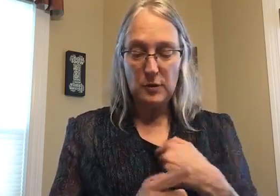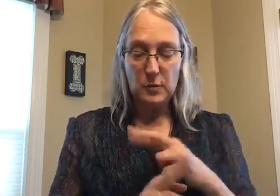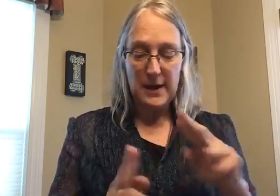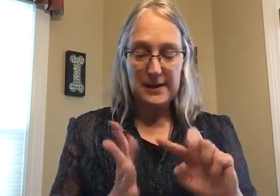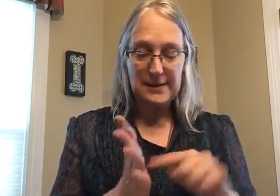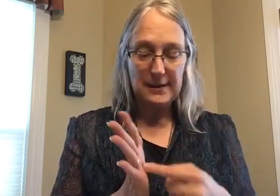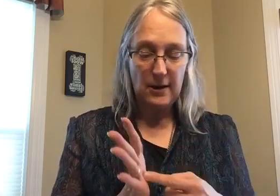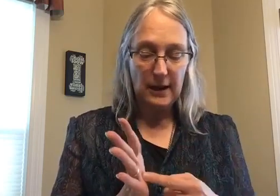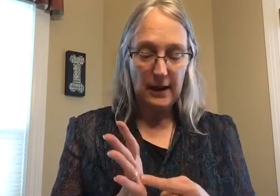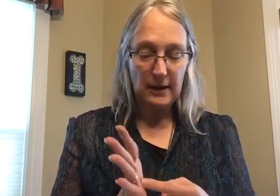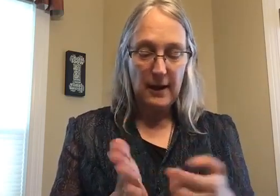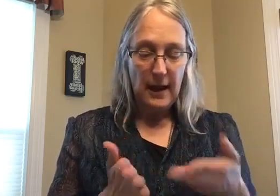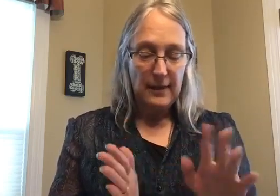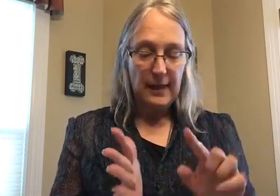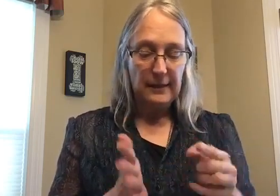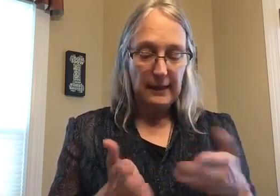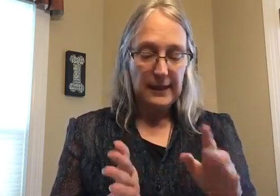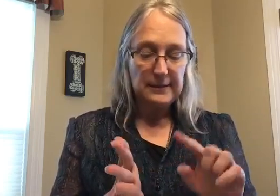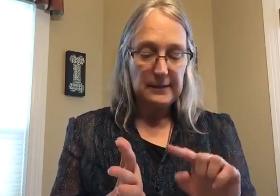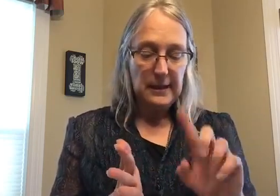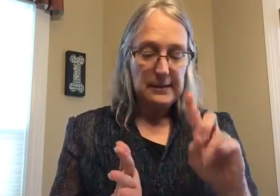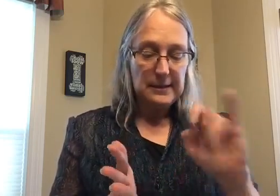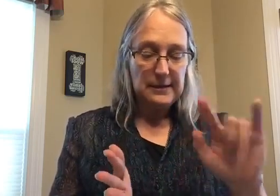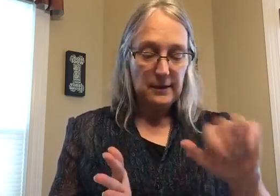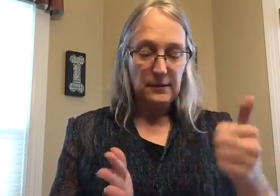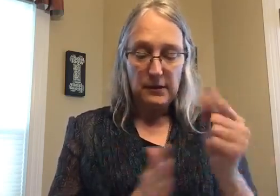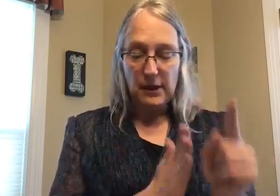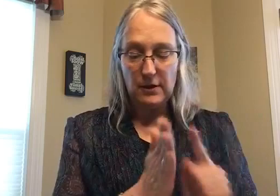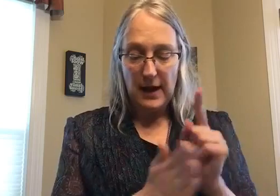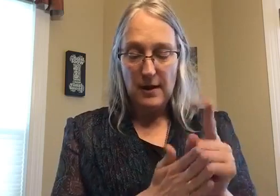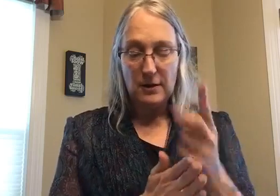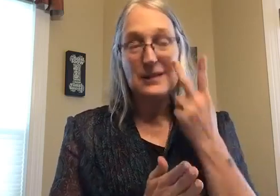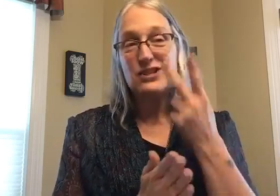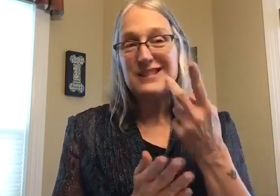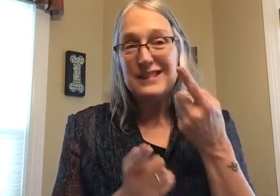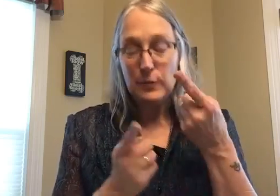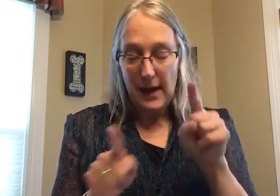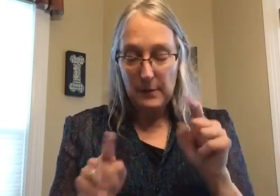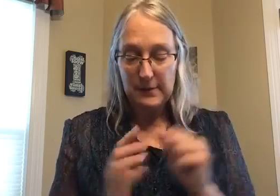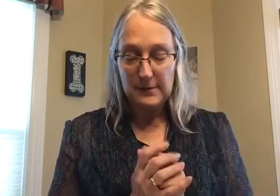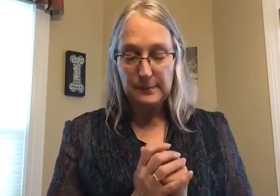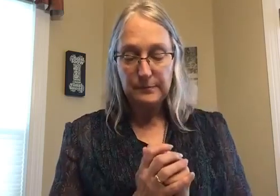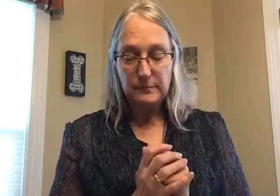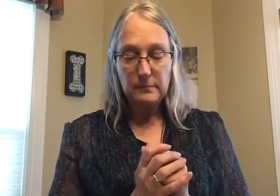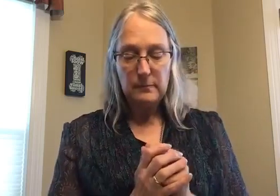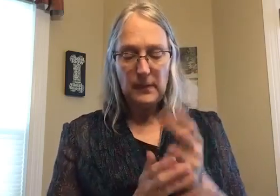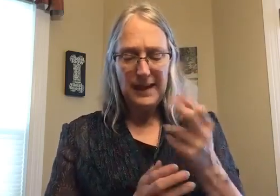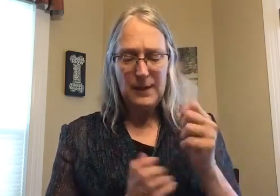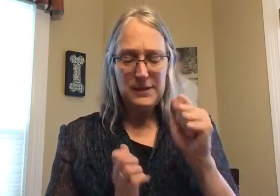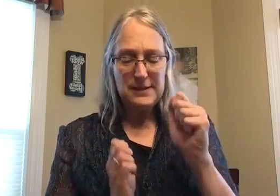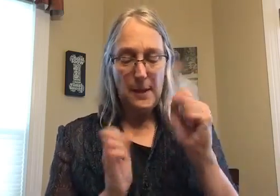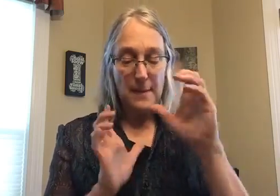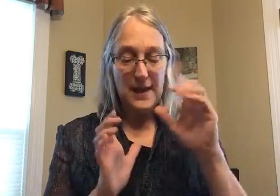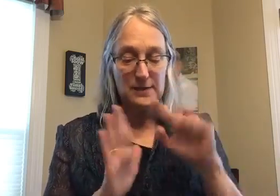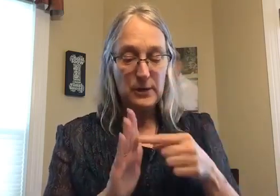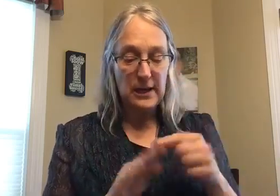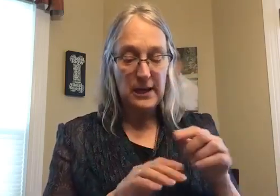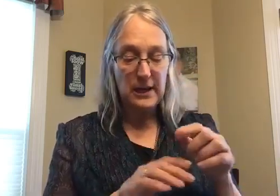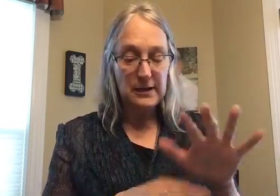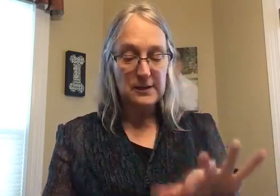ready to start again, and then let's distill for another hour and just see what happens. And he was amazed when he